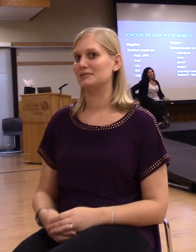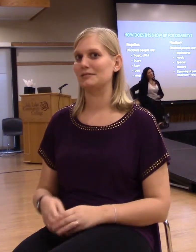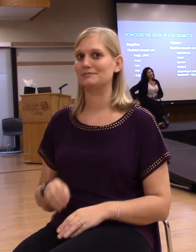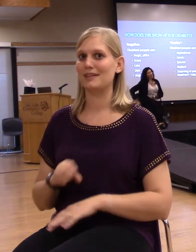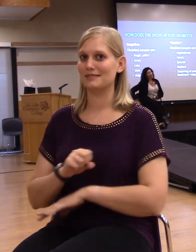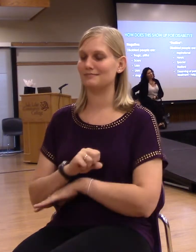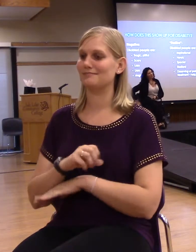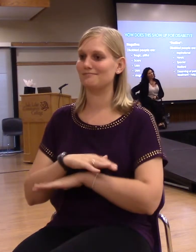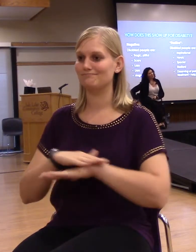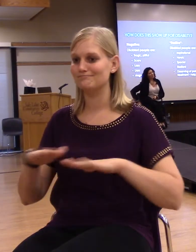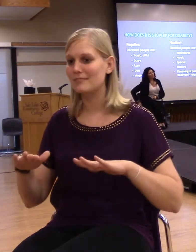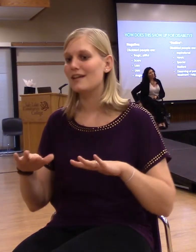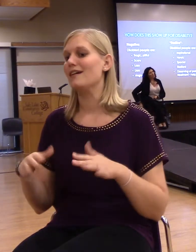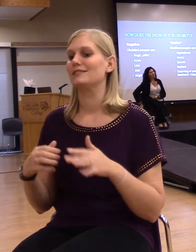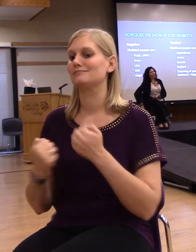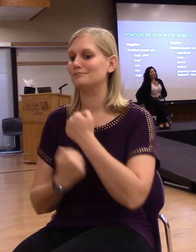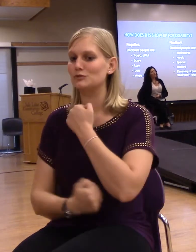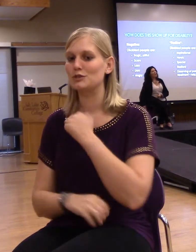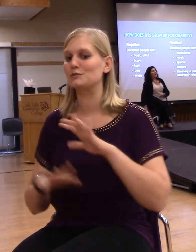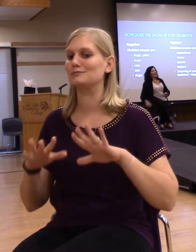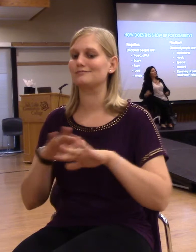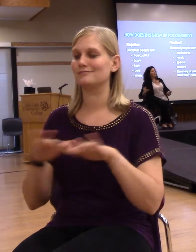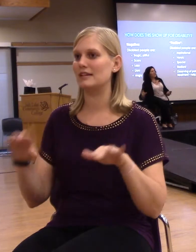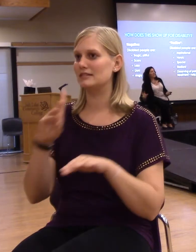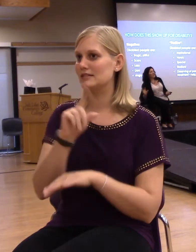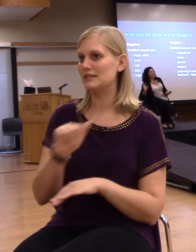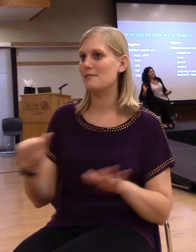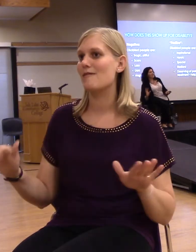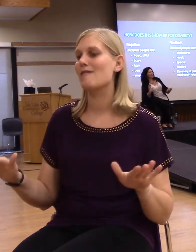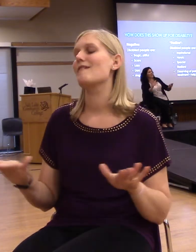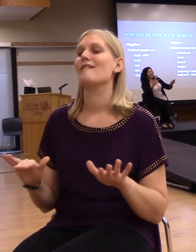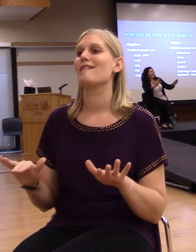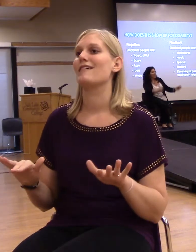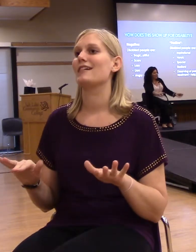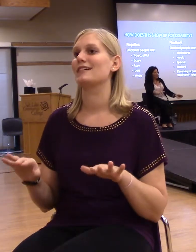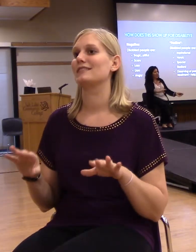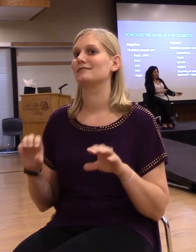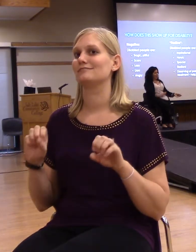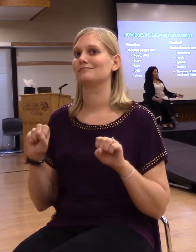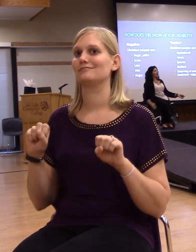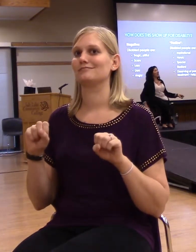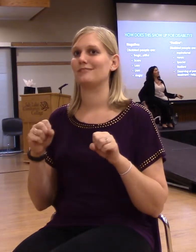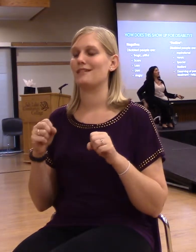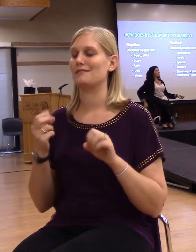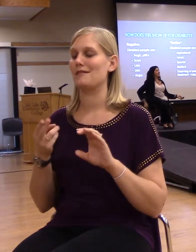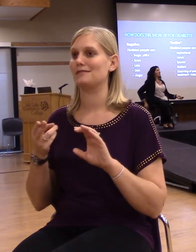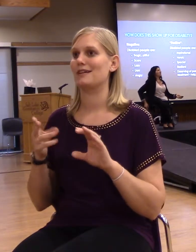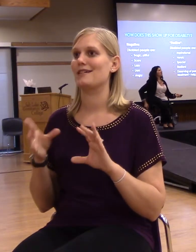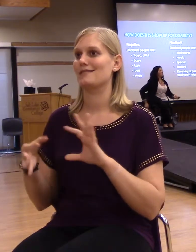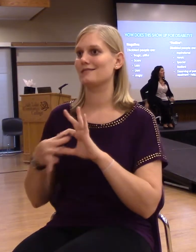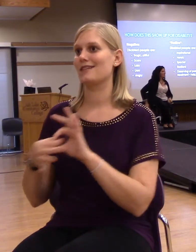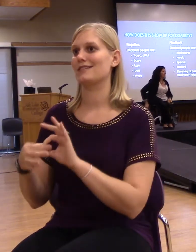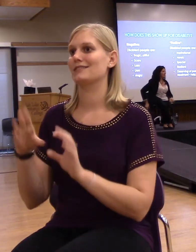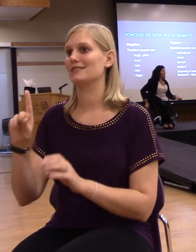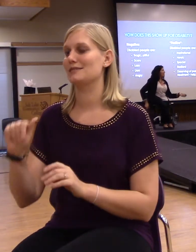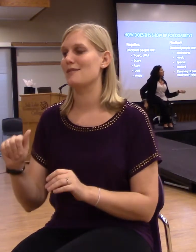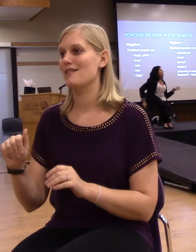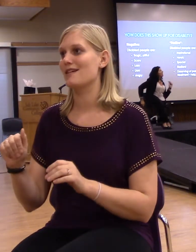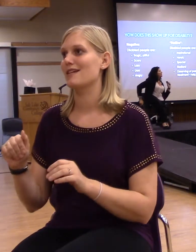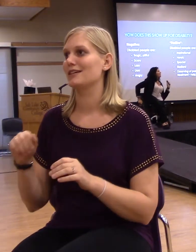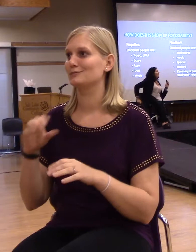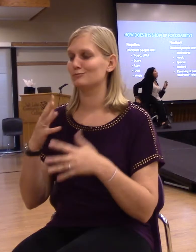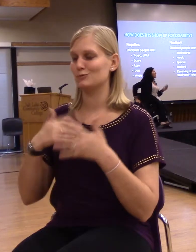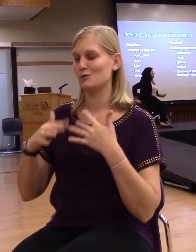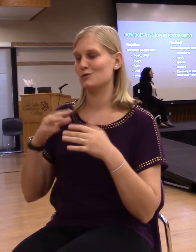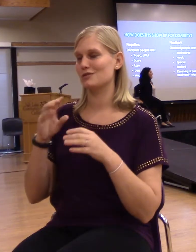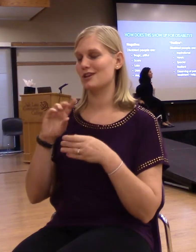talked about the historical oppression of disabled people, and we've connected disability into our larger conversation on social justice.